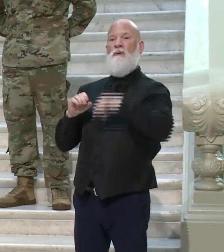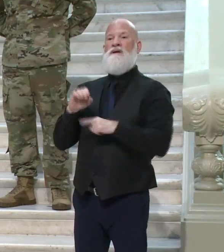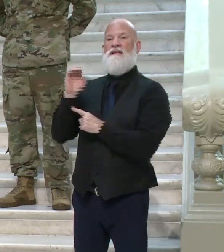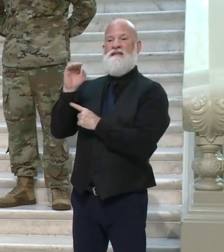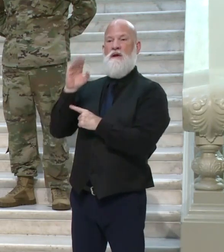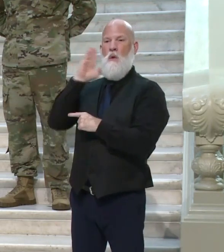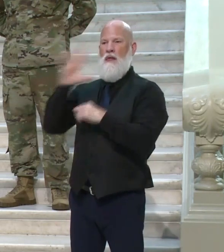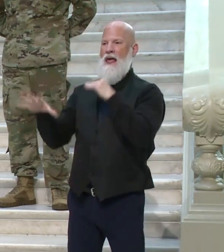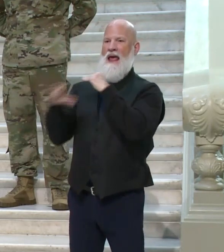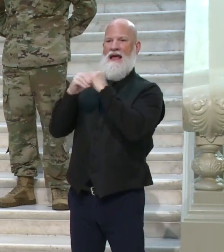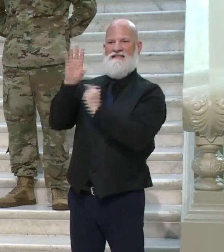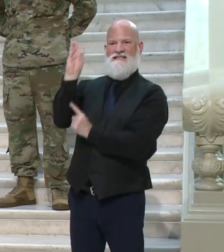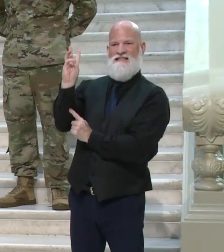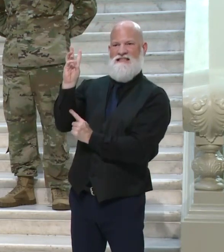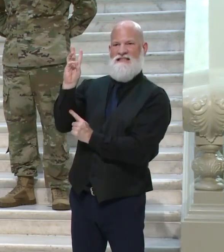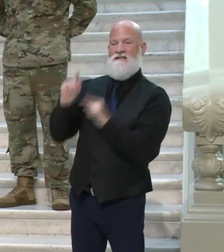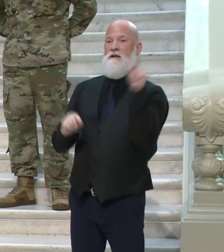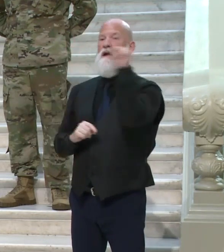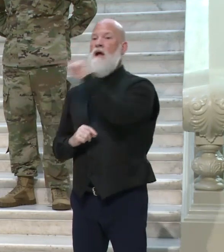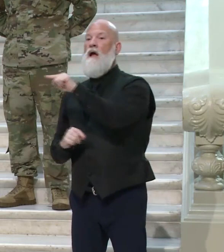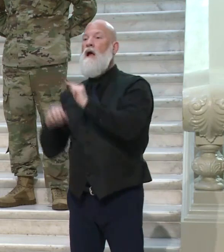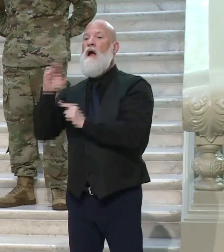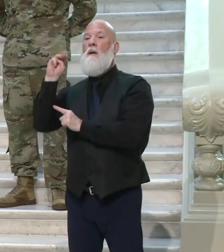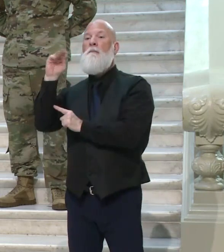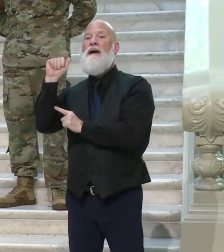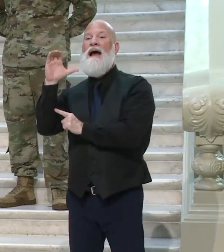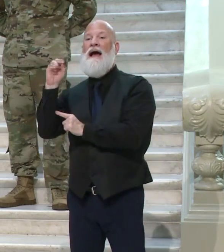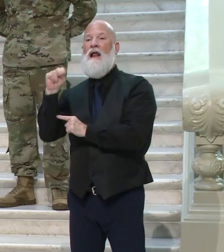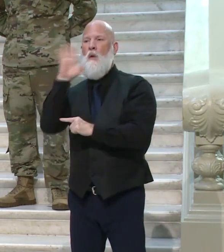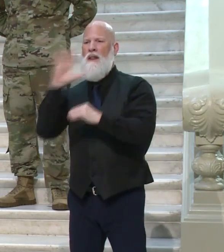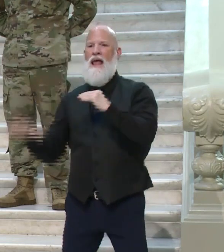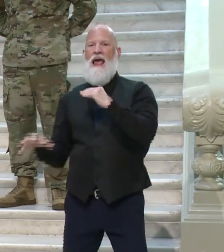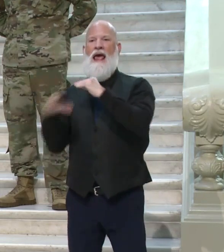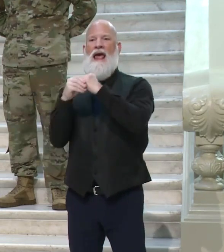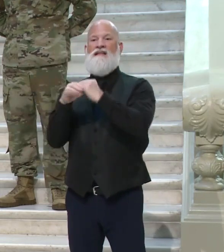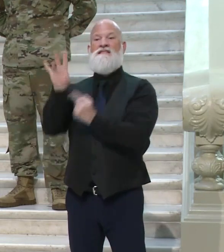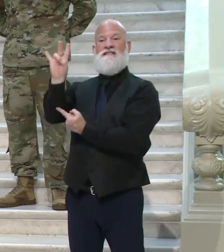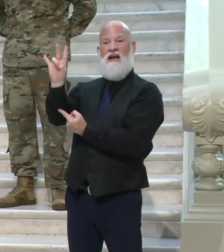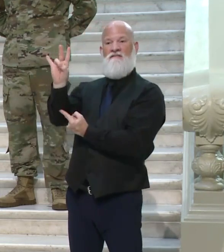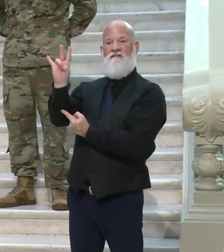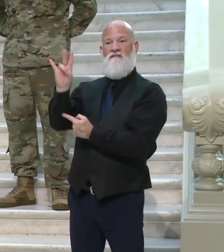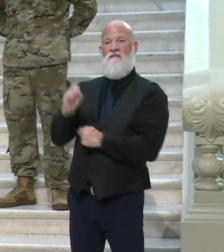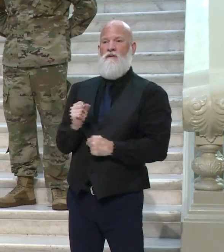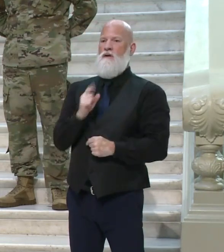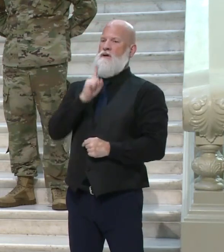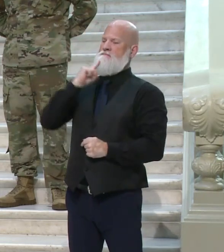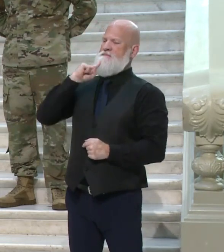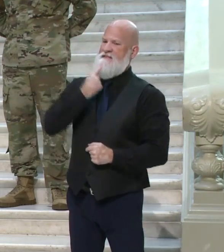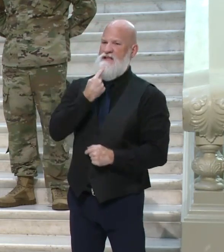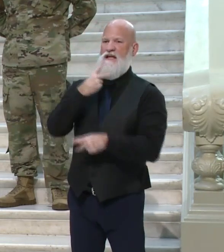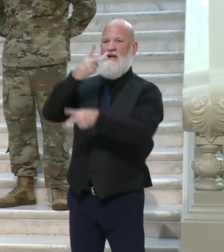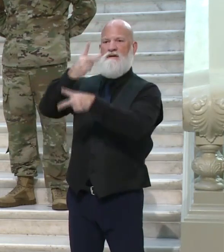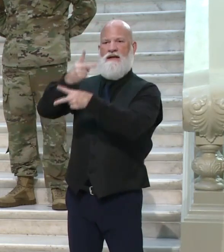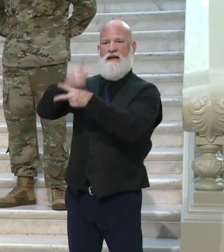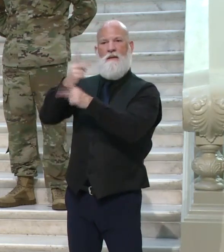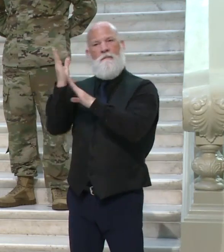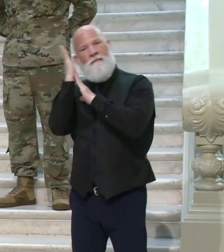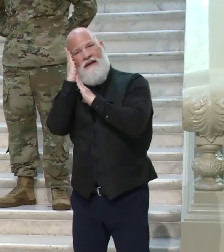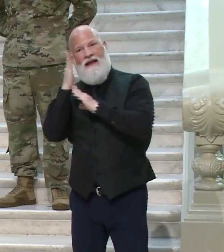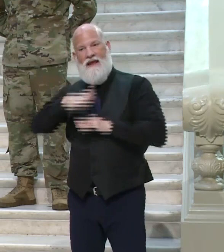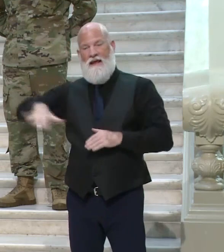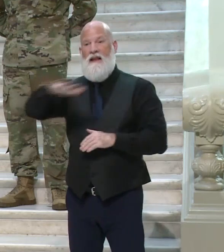beds, and Navicent Health in Macon will gain 7 critical care beds and 17 general hospital